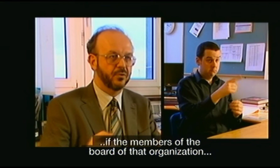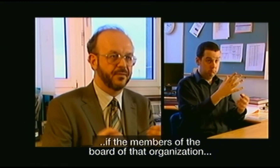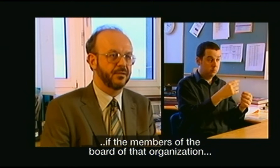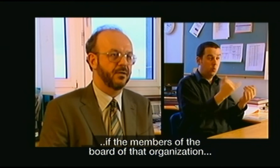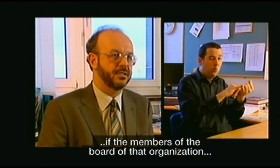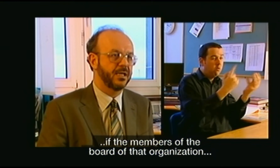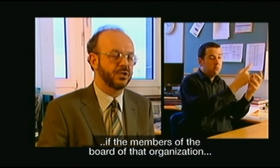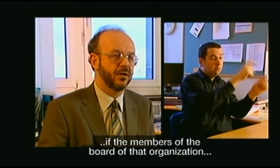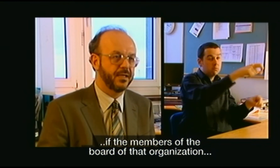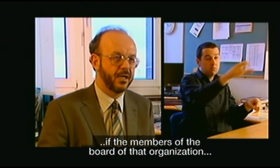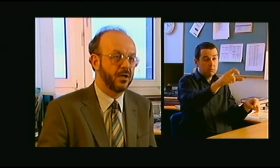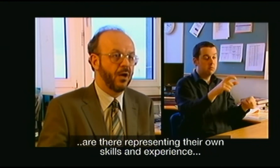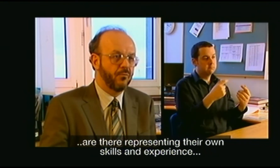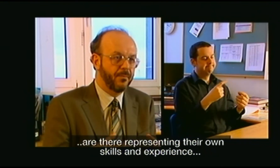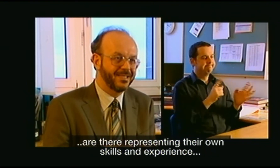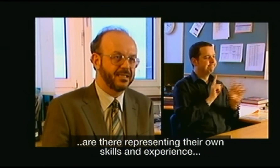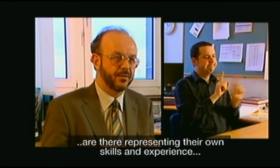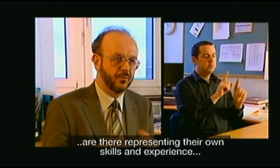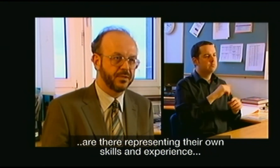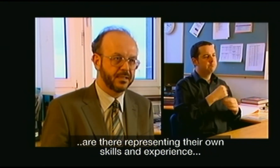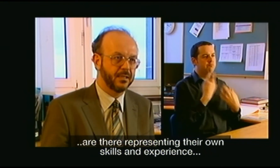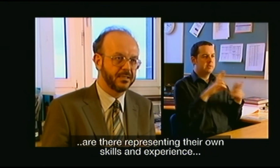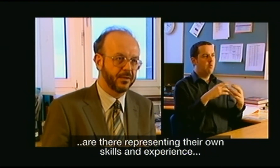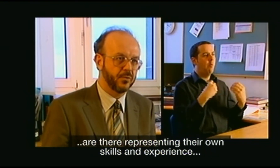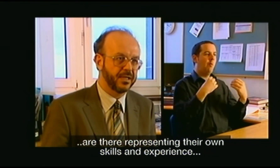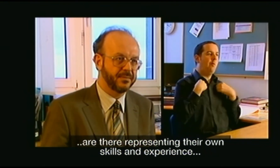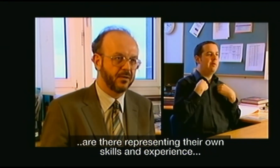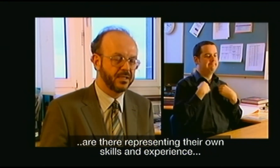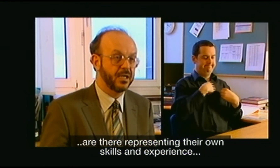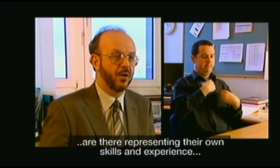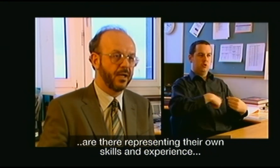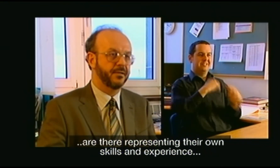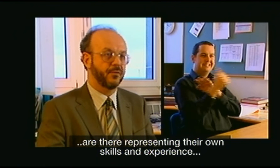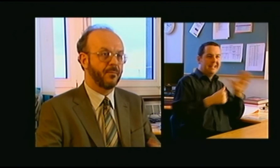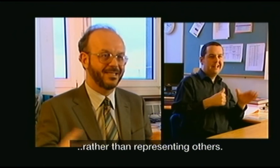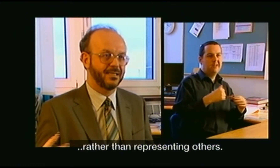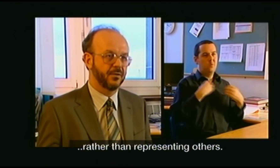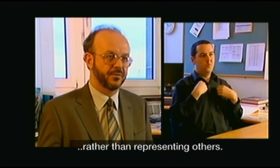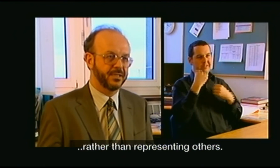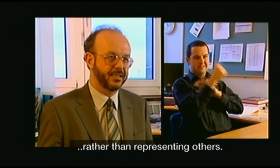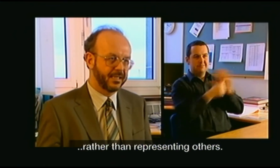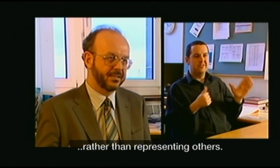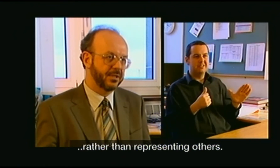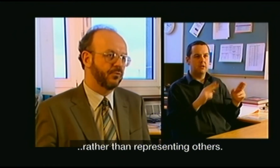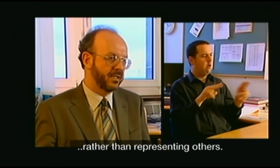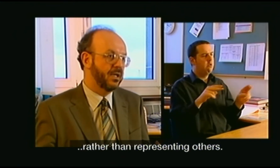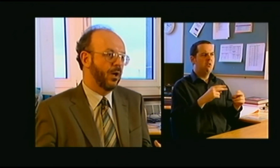of that organisation are there representing their own skills and their own experience rather than representing others, and that certainly would be